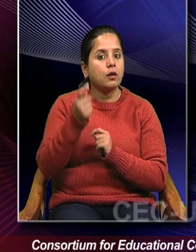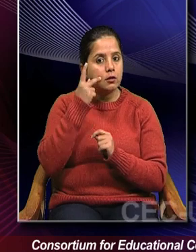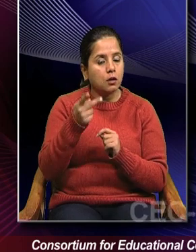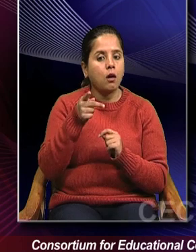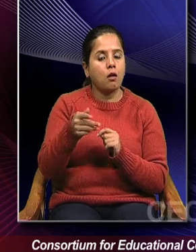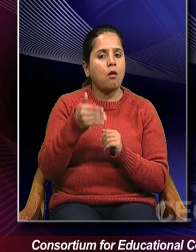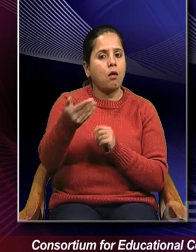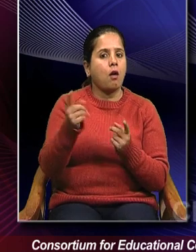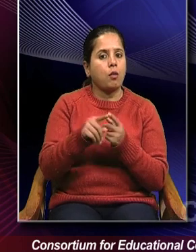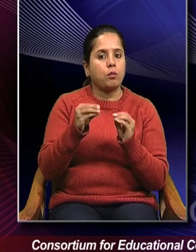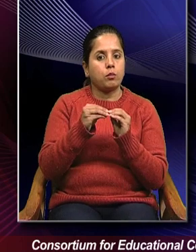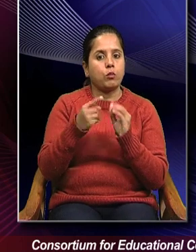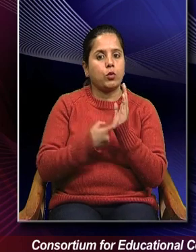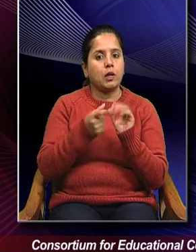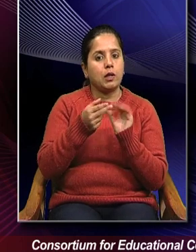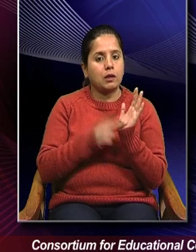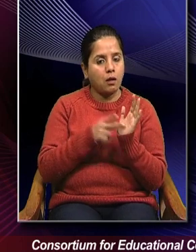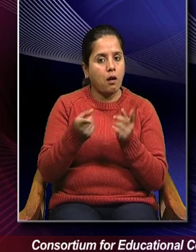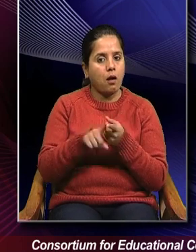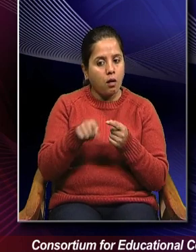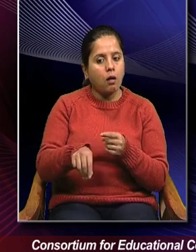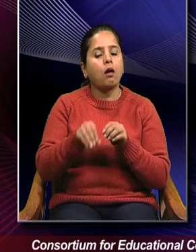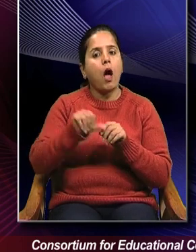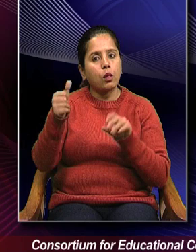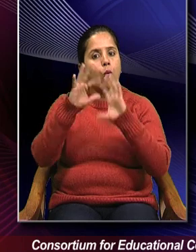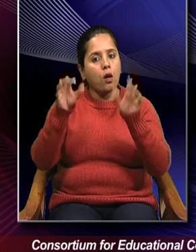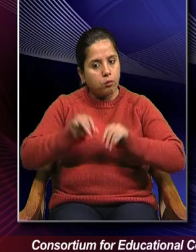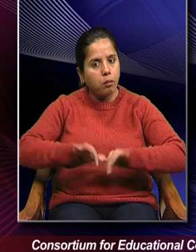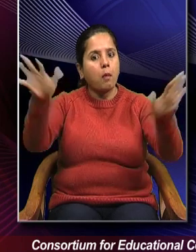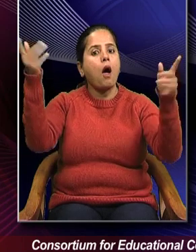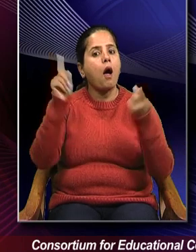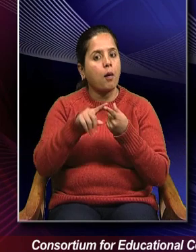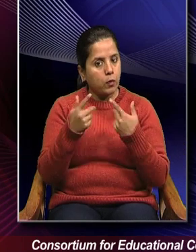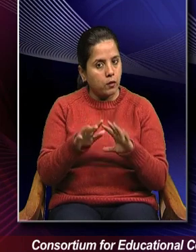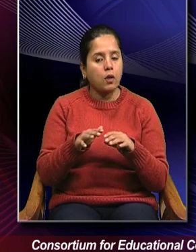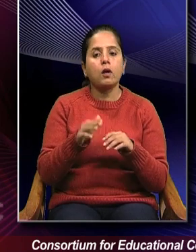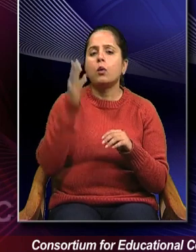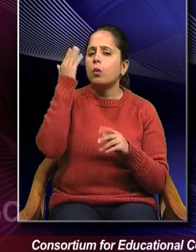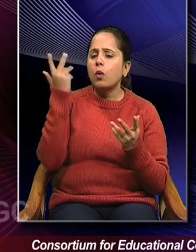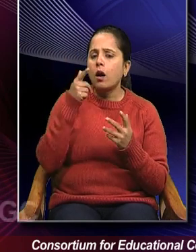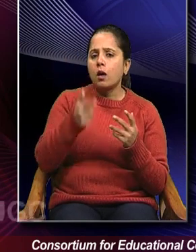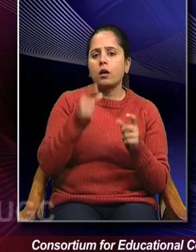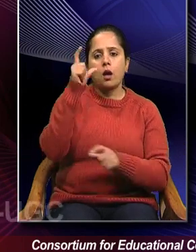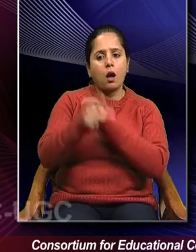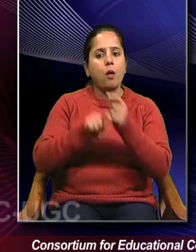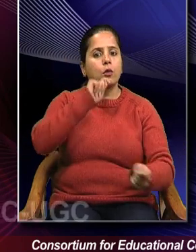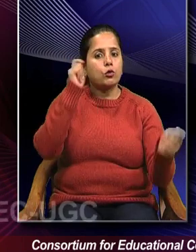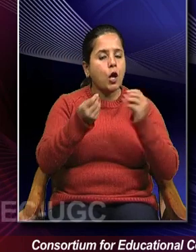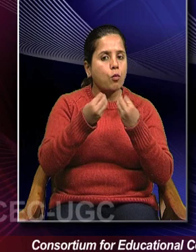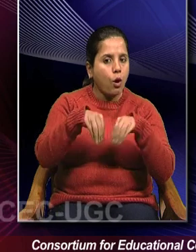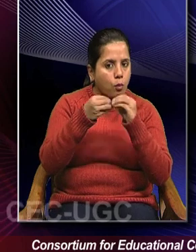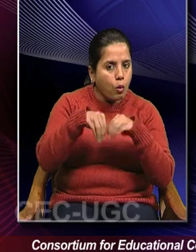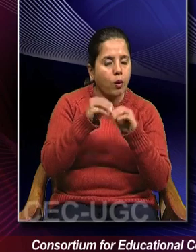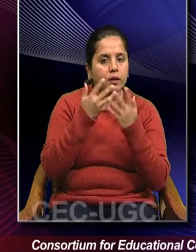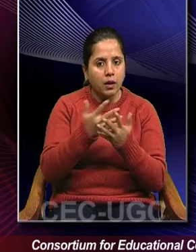took place in Britain initially and then it spread to other parts of the world, and because of the industrial revolution, more and more